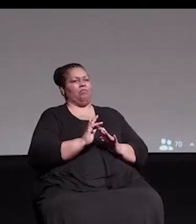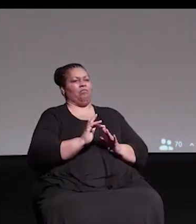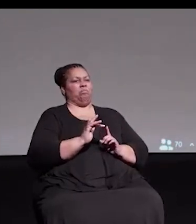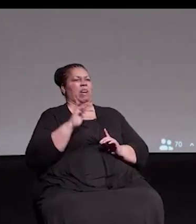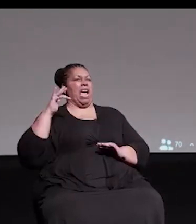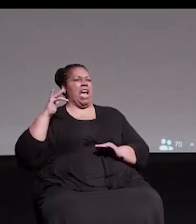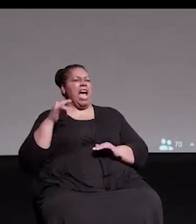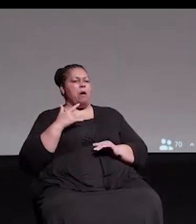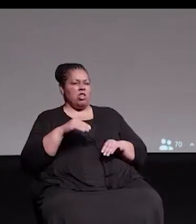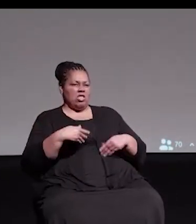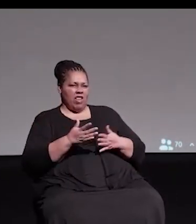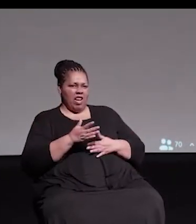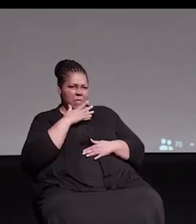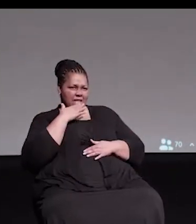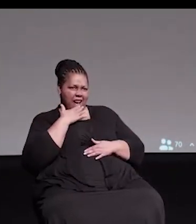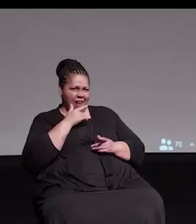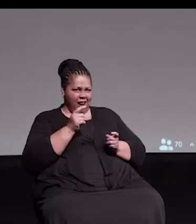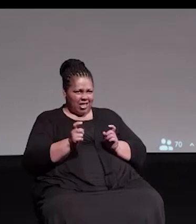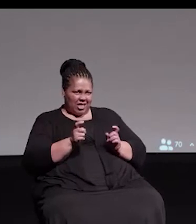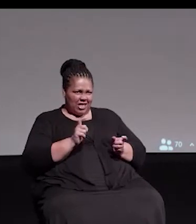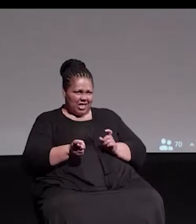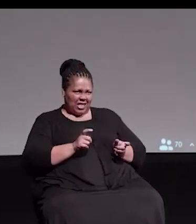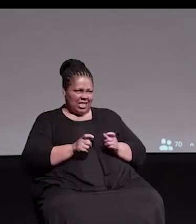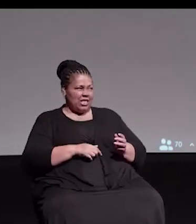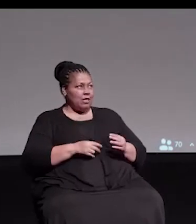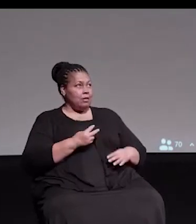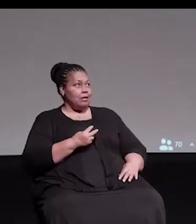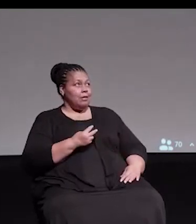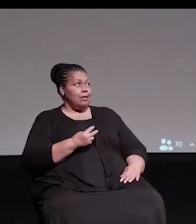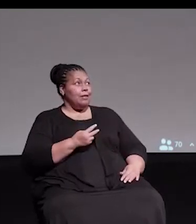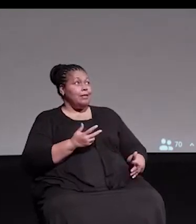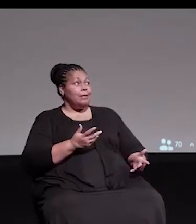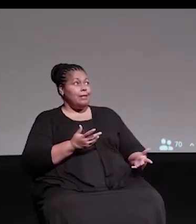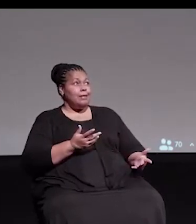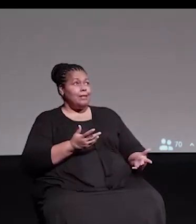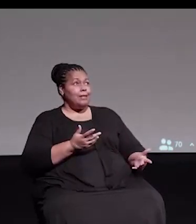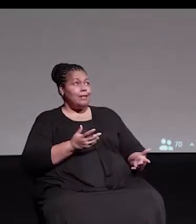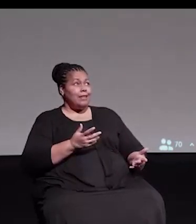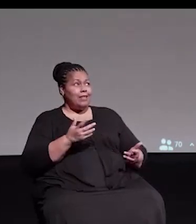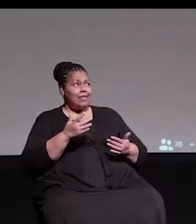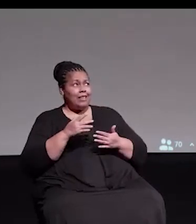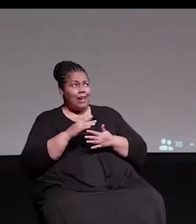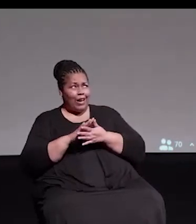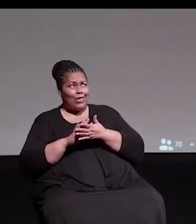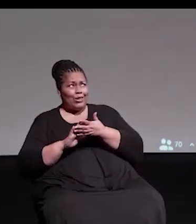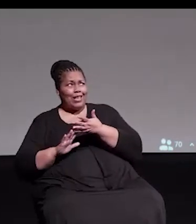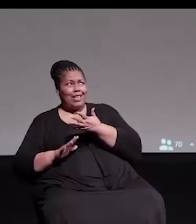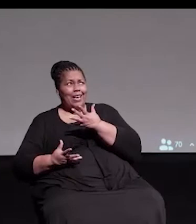even want you to color it a little bit and blah blah blah. So it's like Other credits. yeah.